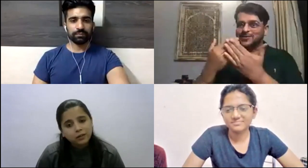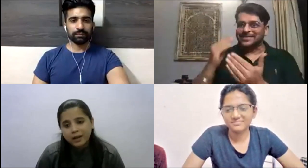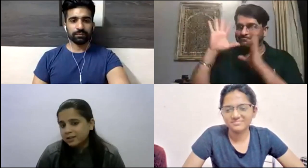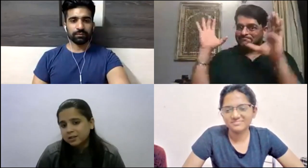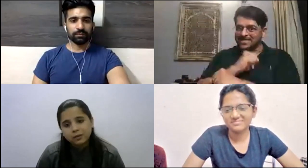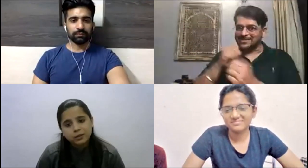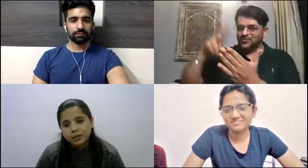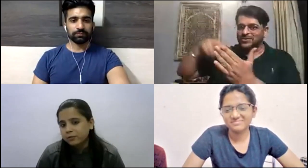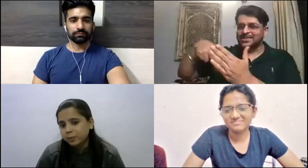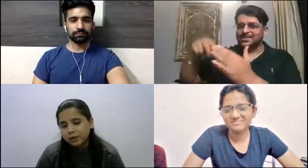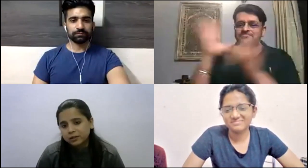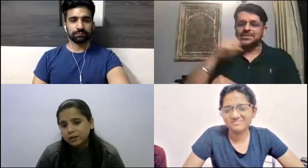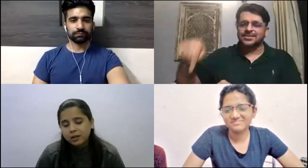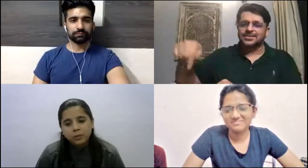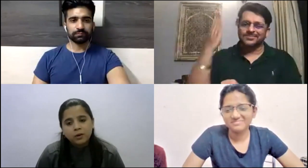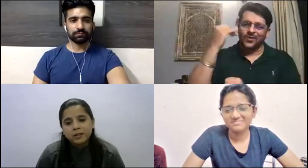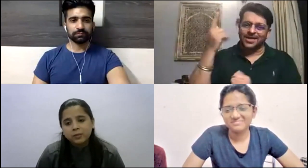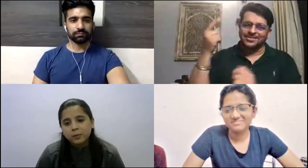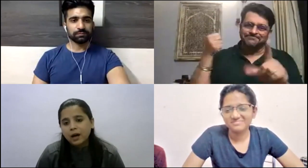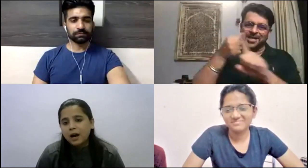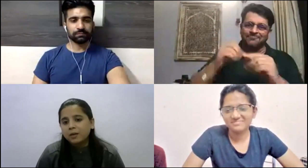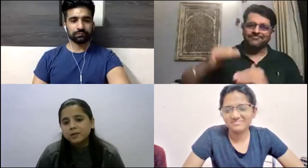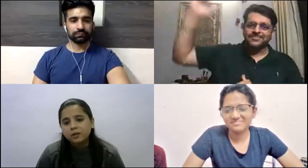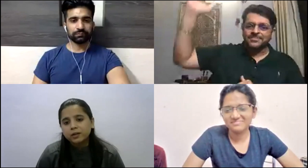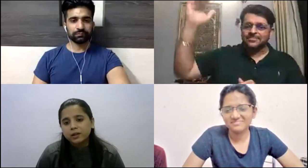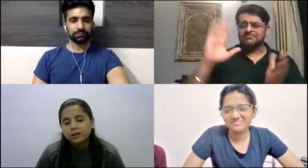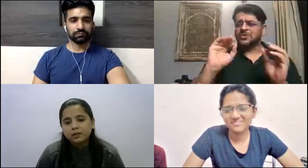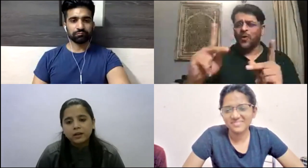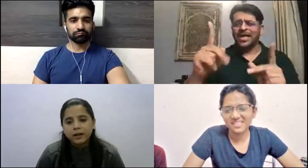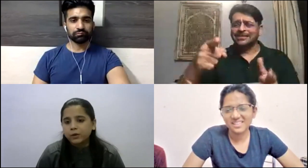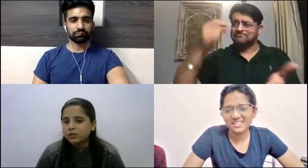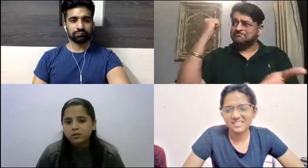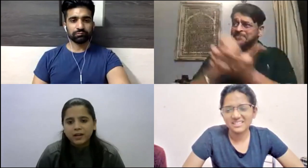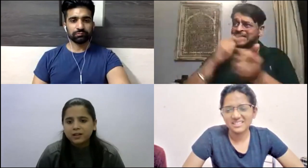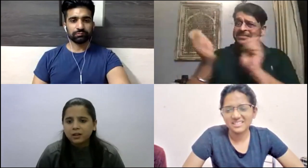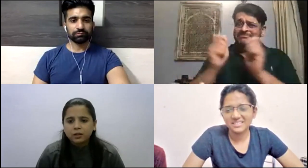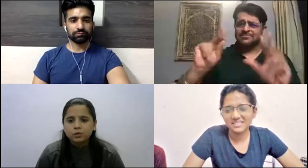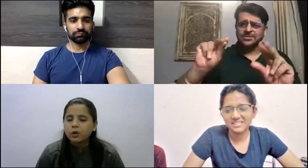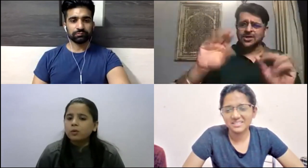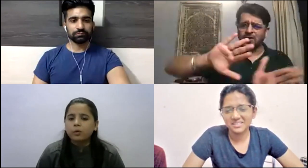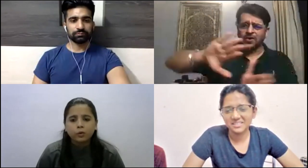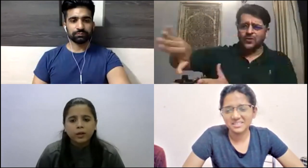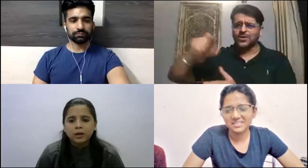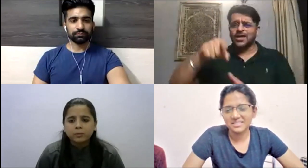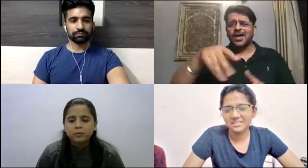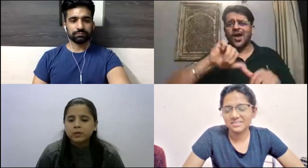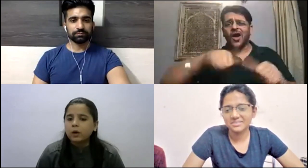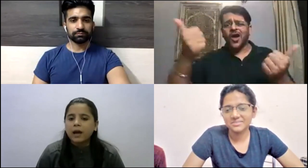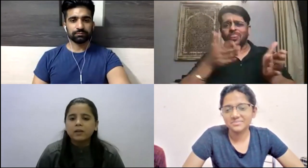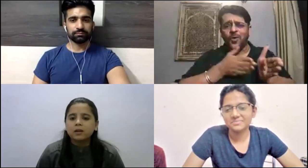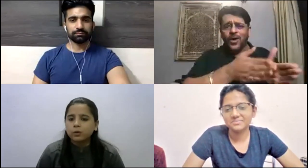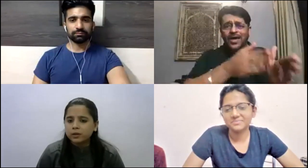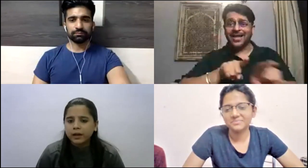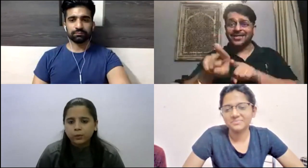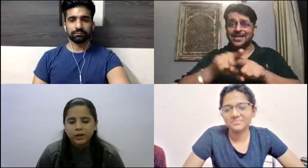it's not accessible for the deaf people because deaf people are missing on their education, right? So, you're growing up without